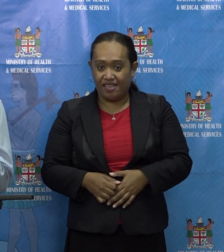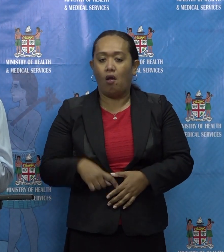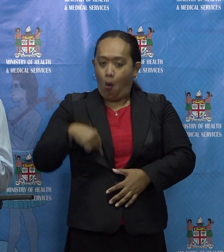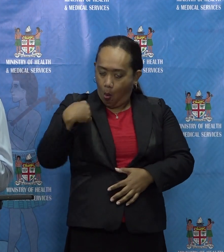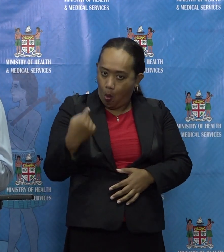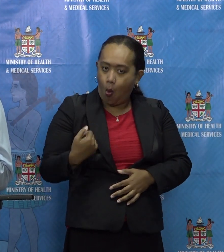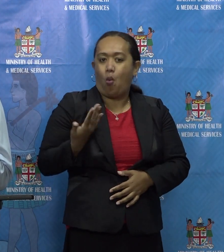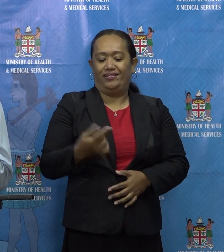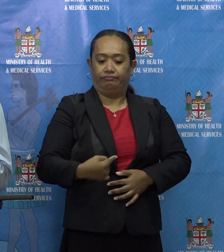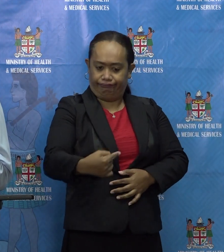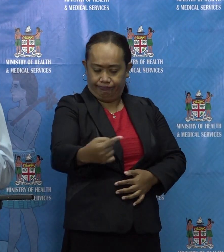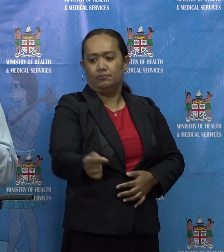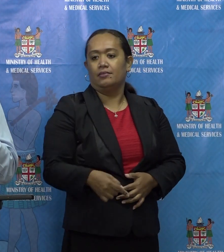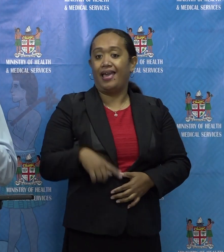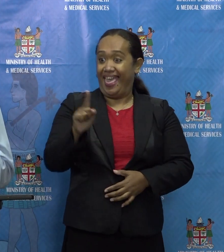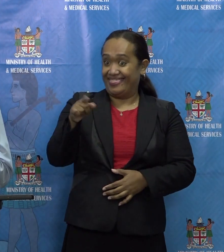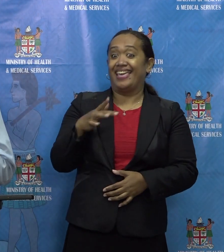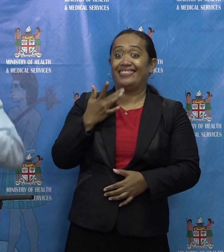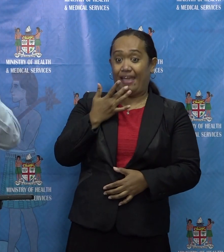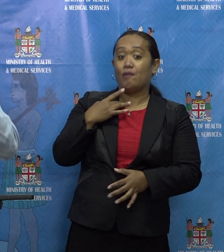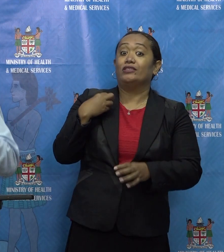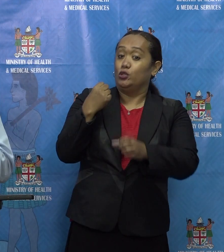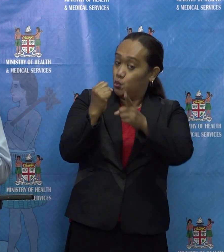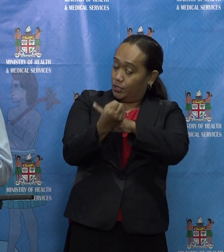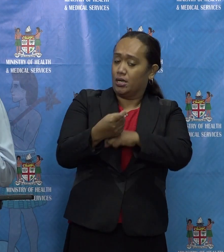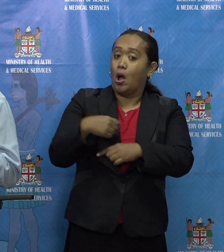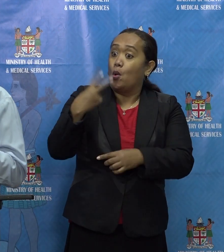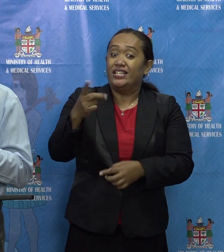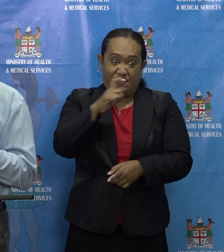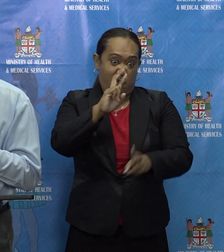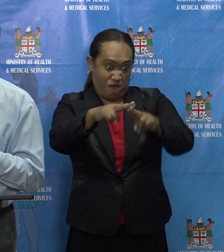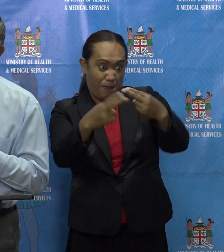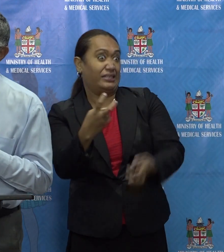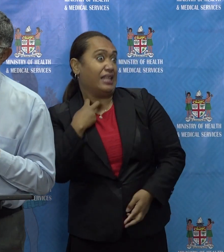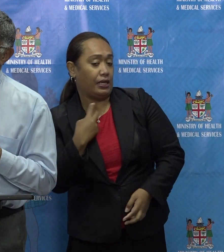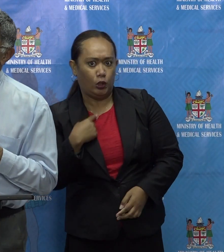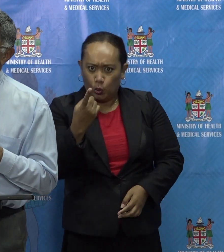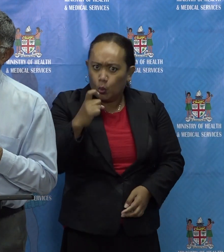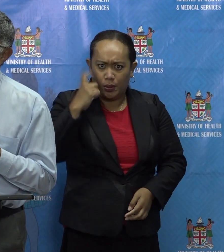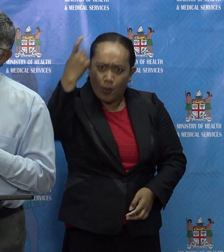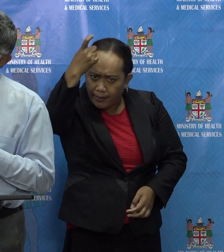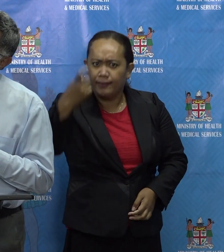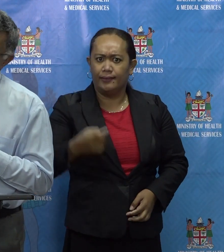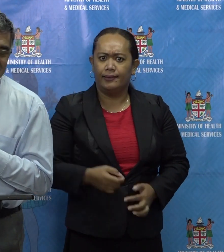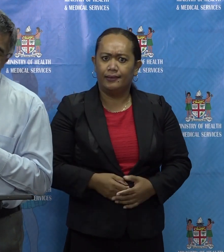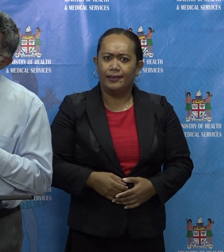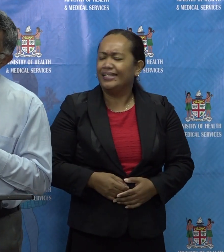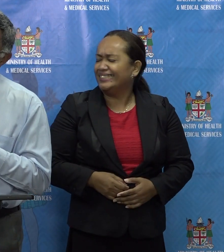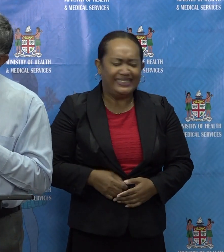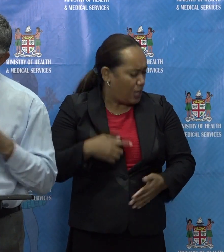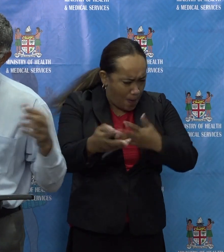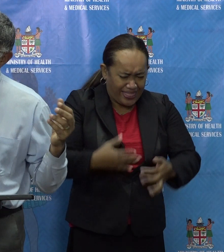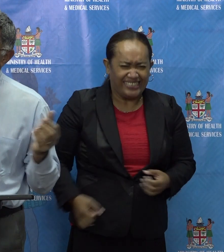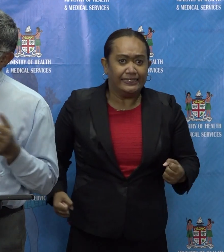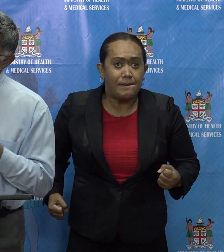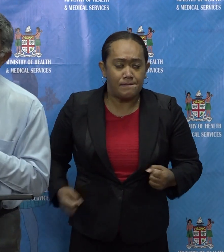situation, if your family member is stuck in the hospital and you at home, it will not, no matter